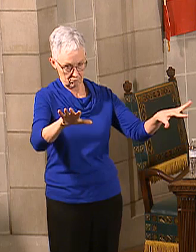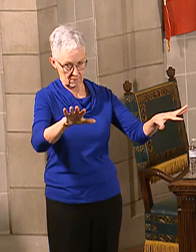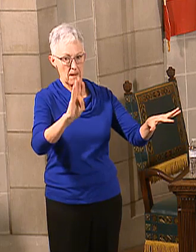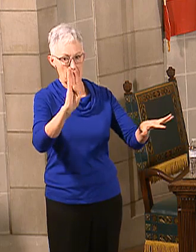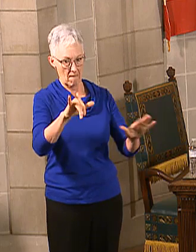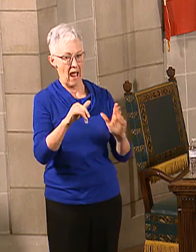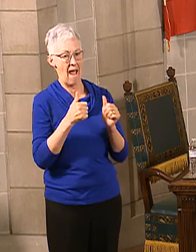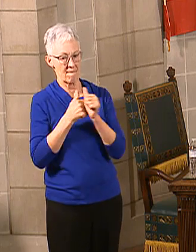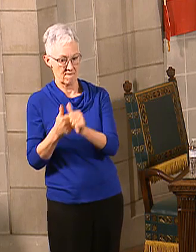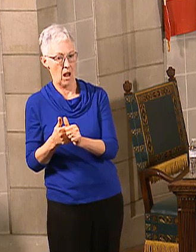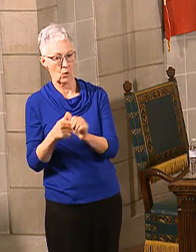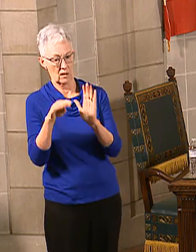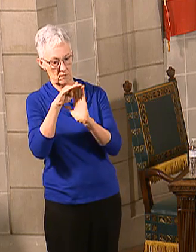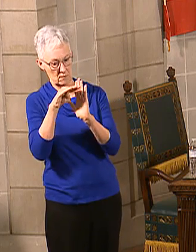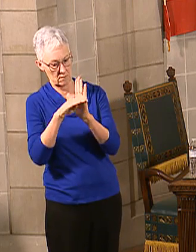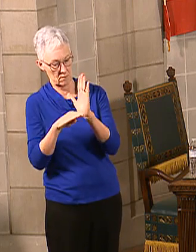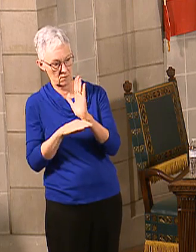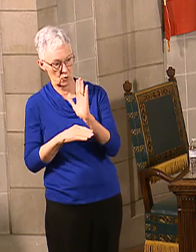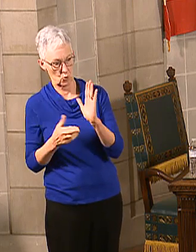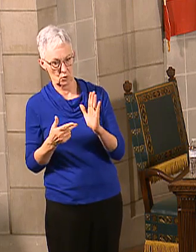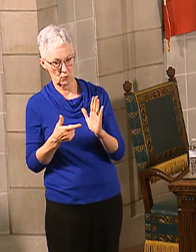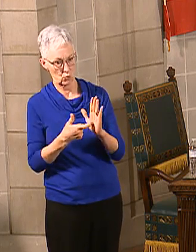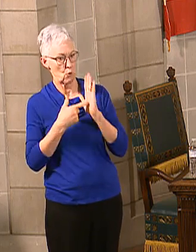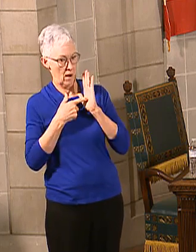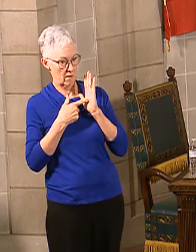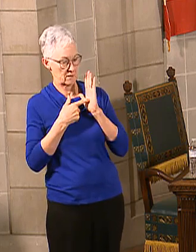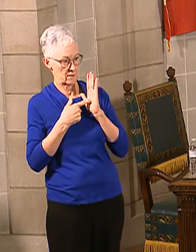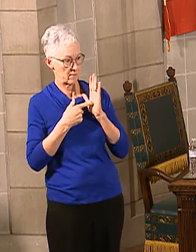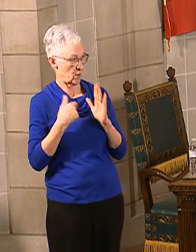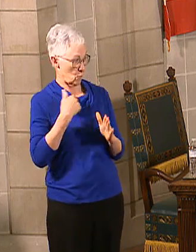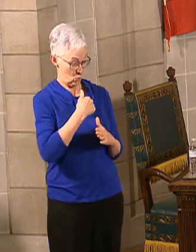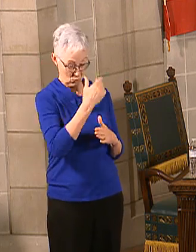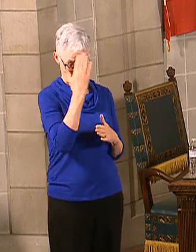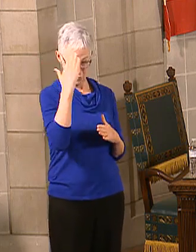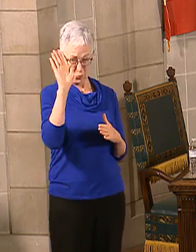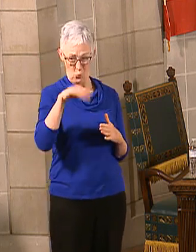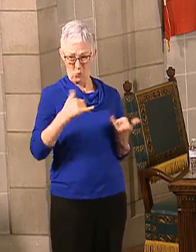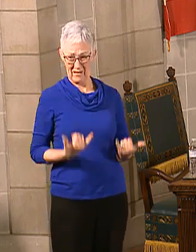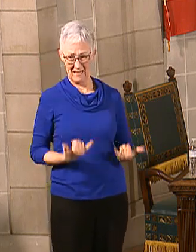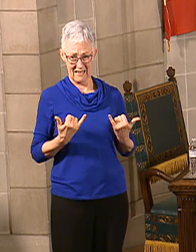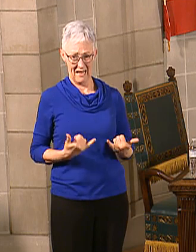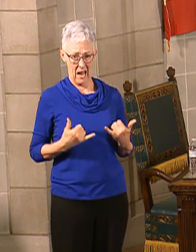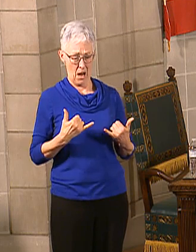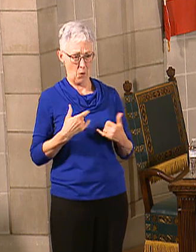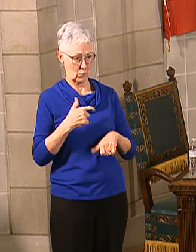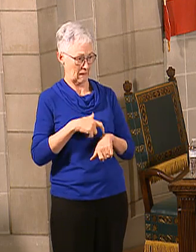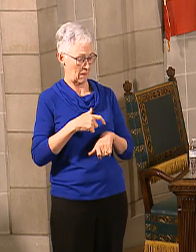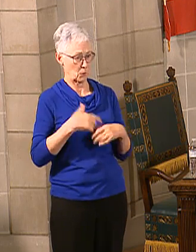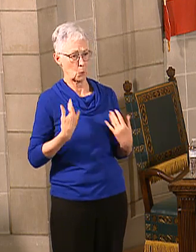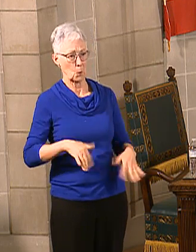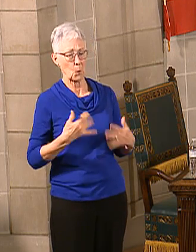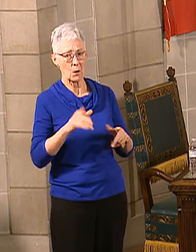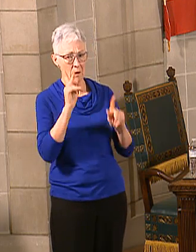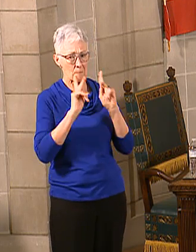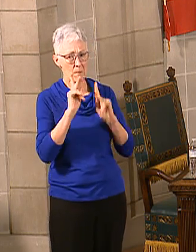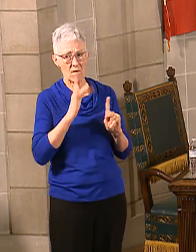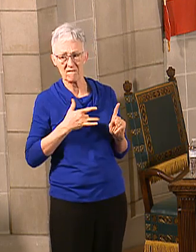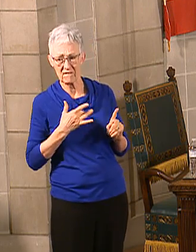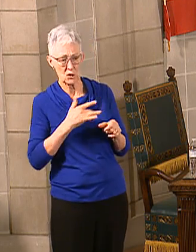is a stressful time for customers, for everyone, and we ask you to be nice to each